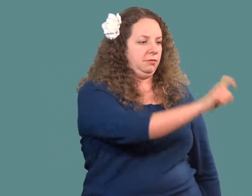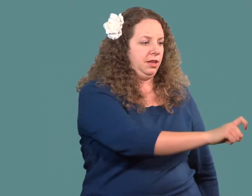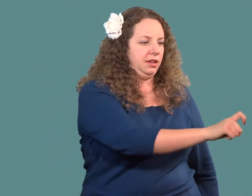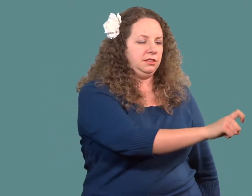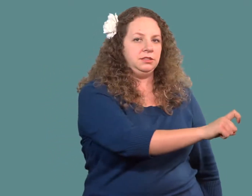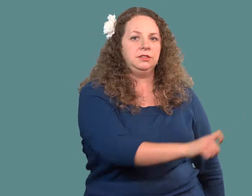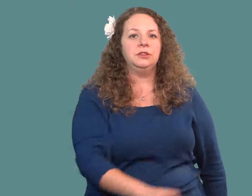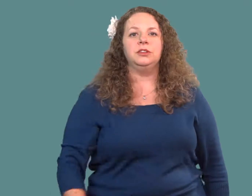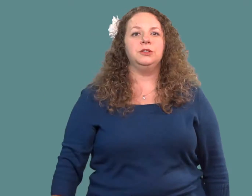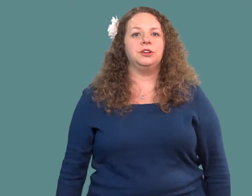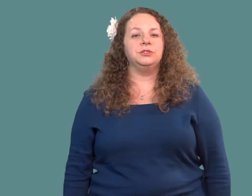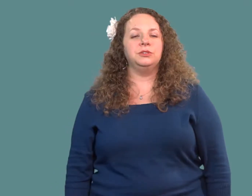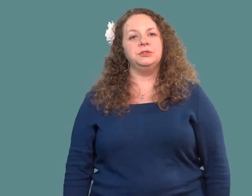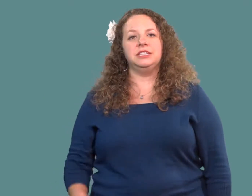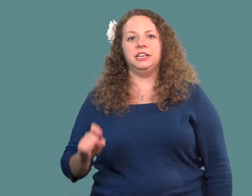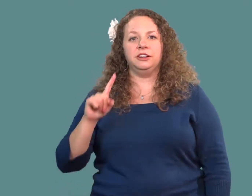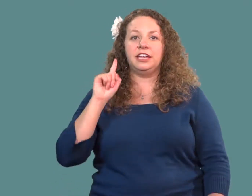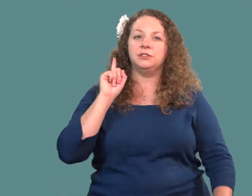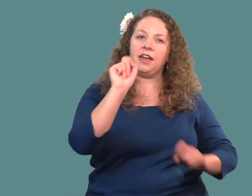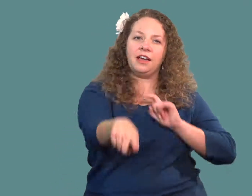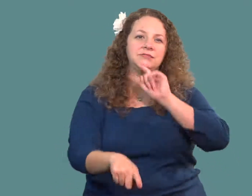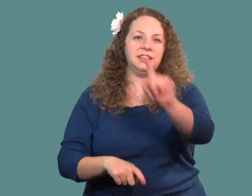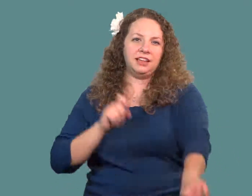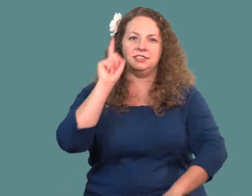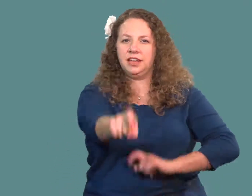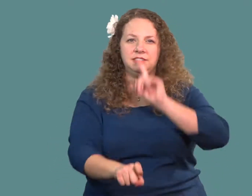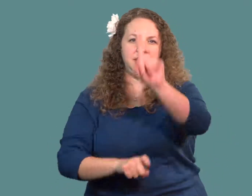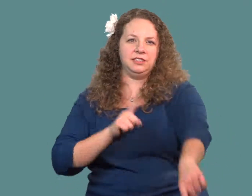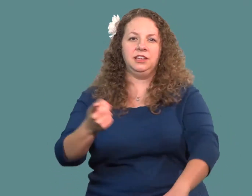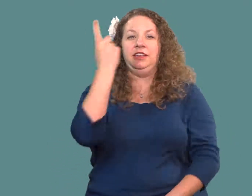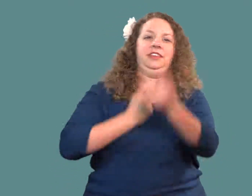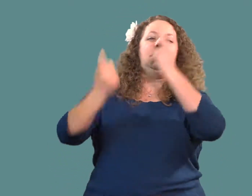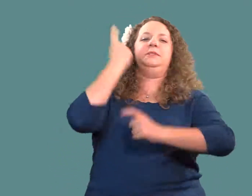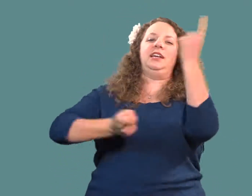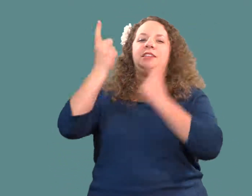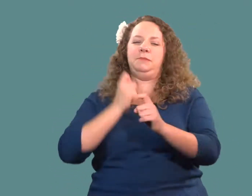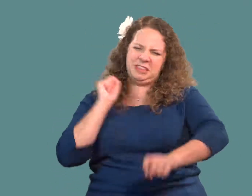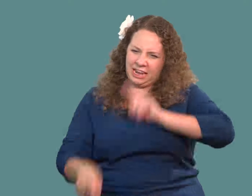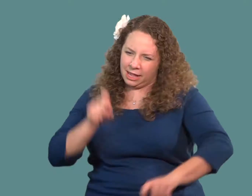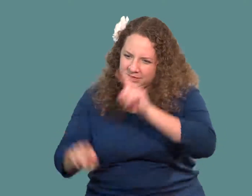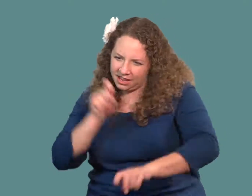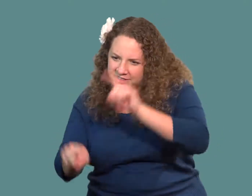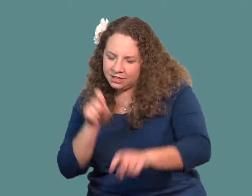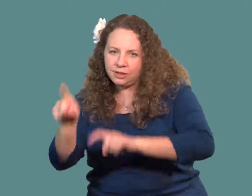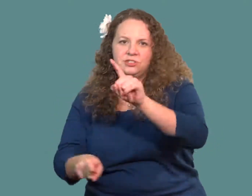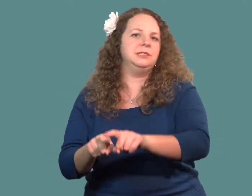be asked. You can also use interrogate. So I asked and asked and asked and asked. They kept asking me and then I kept asking questions